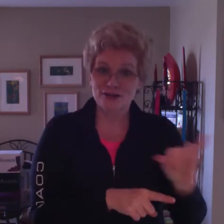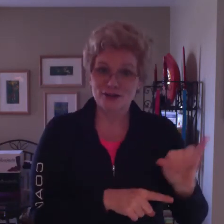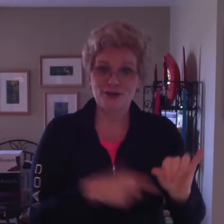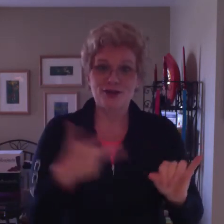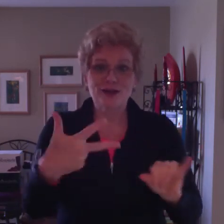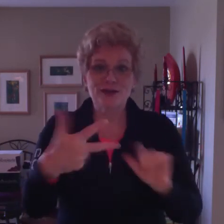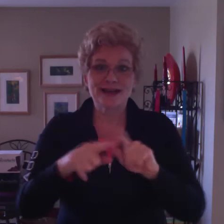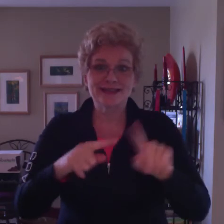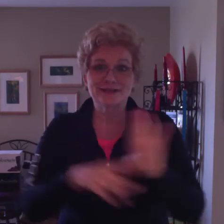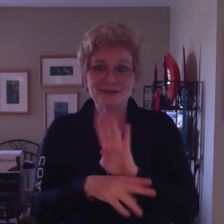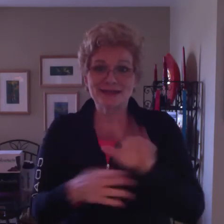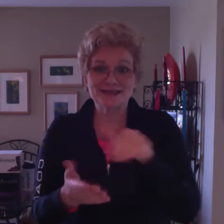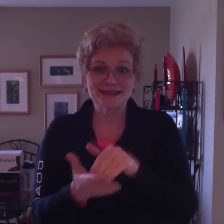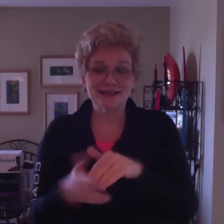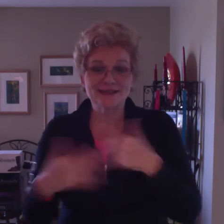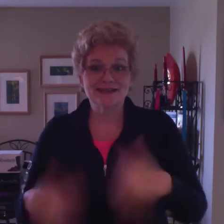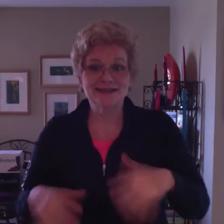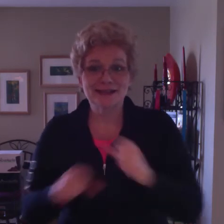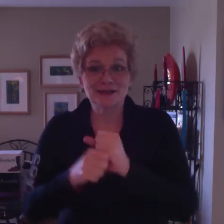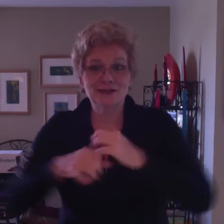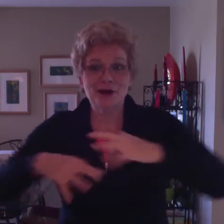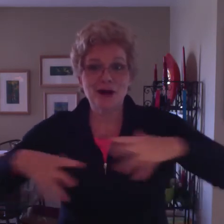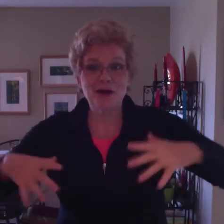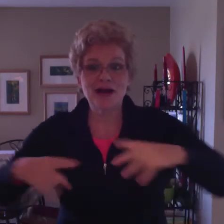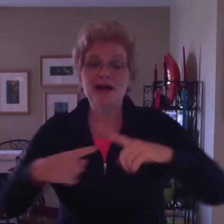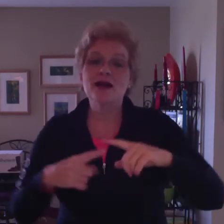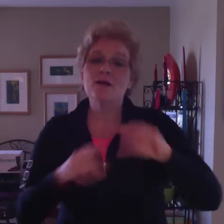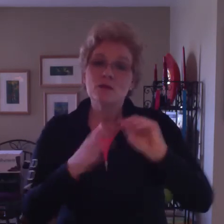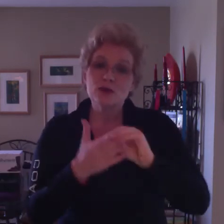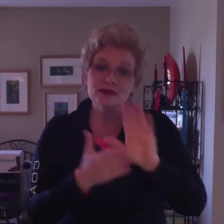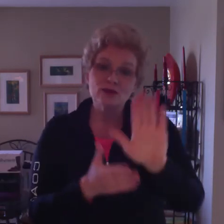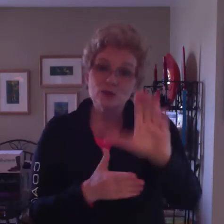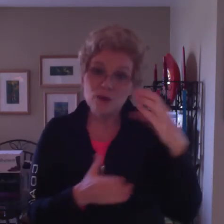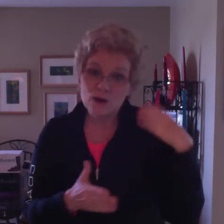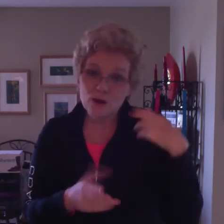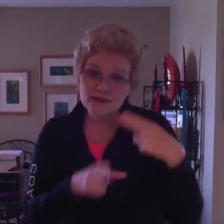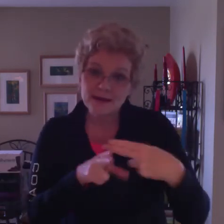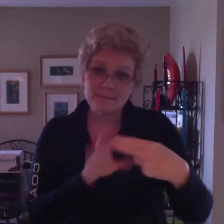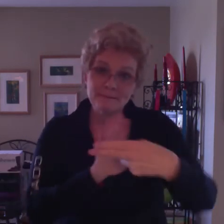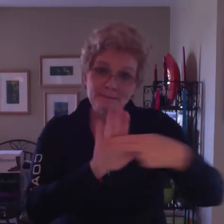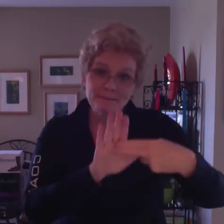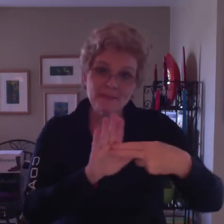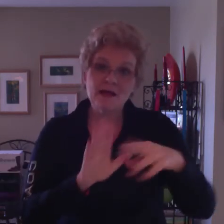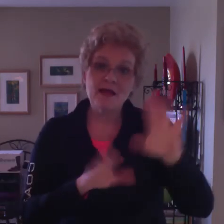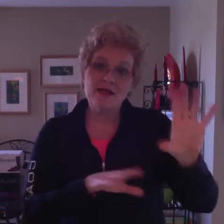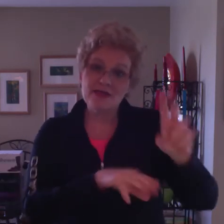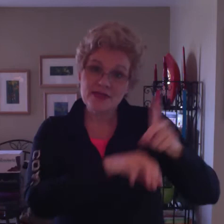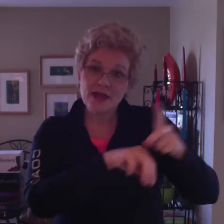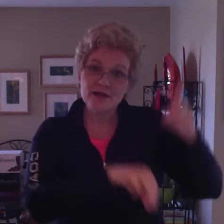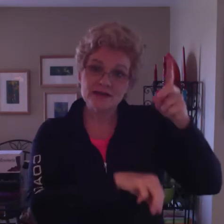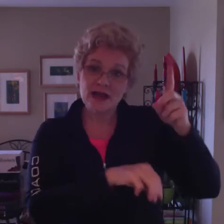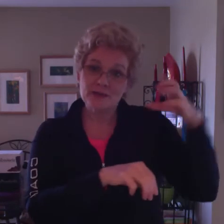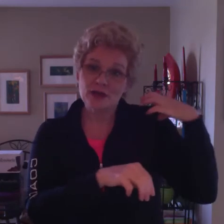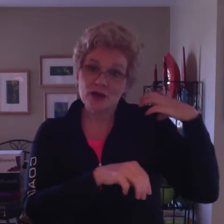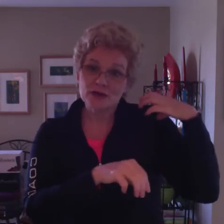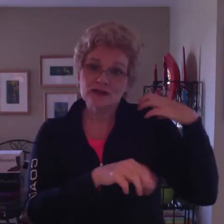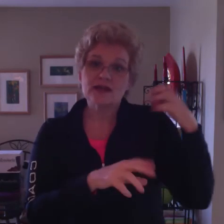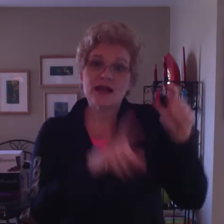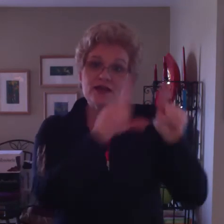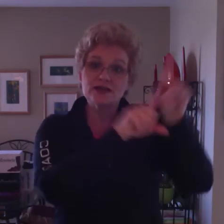However, if your coach is someone else, that would be your coach, whoever their diamond coach is. Put their name there when it might be them, or they could possibly